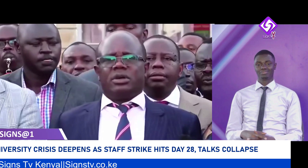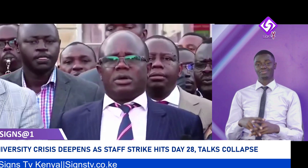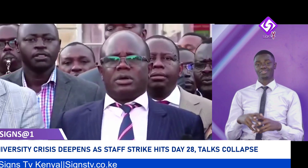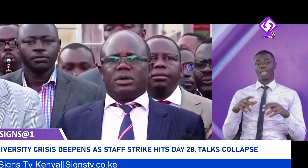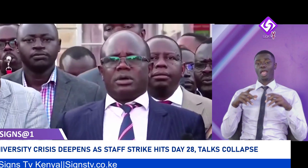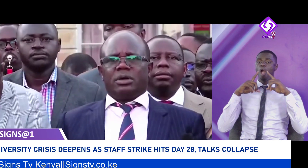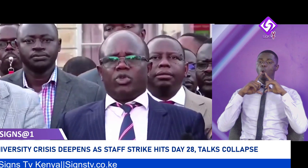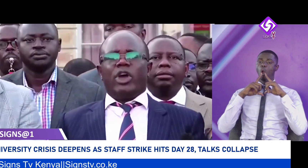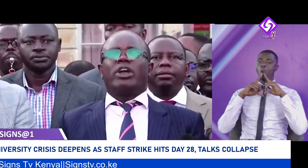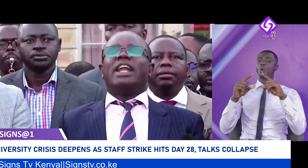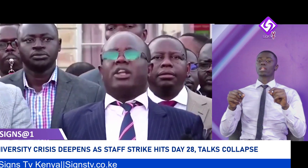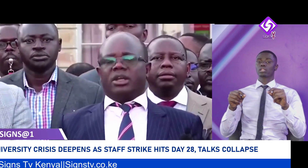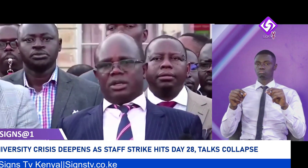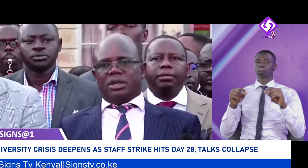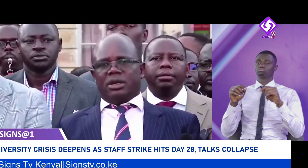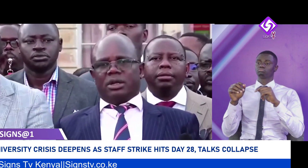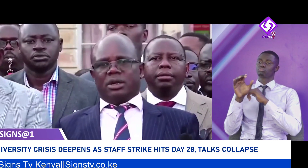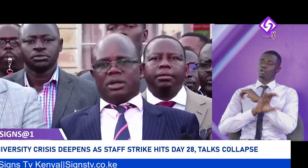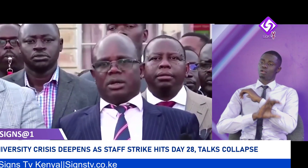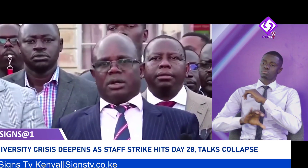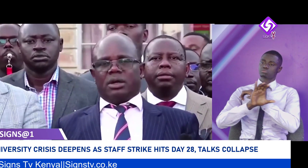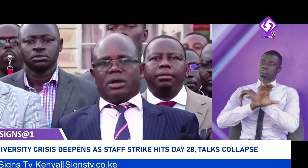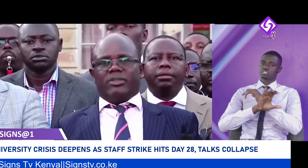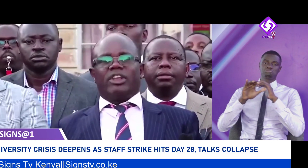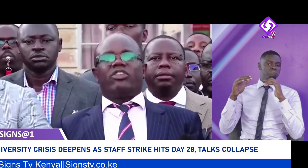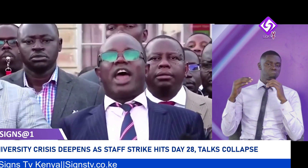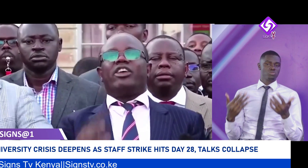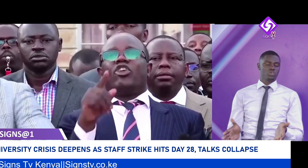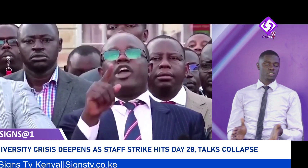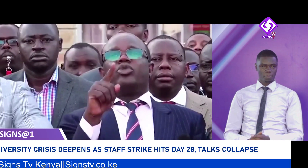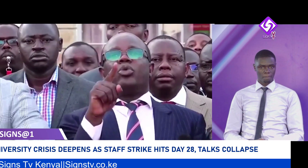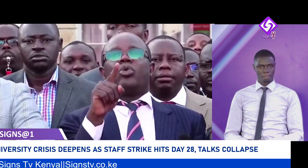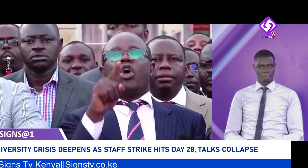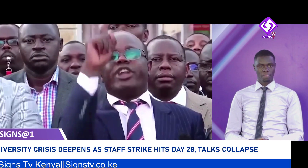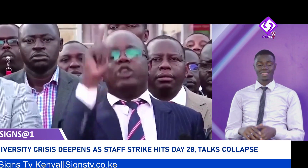To the whole country. Yes. The strike is going to continue